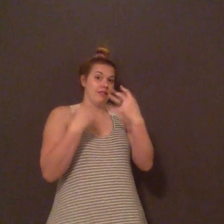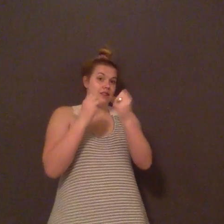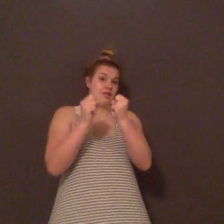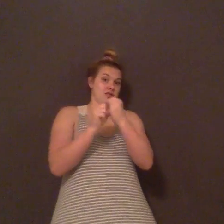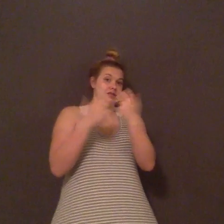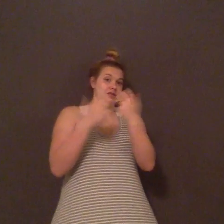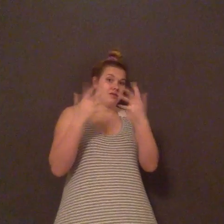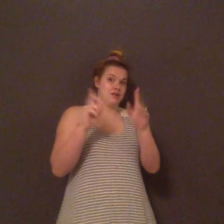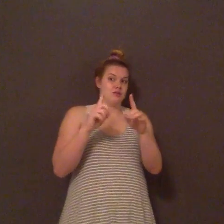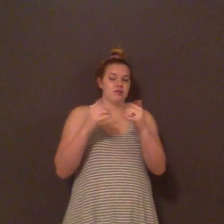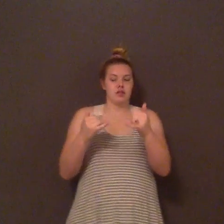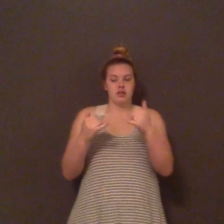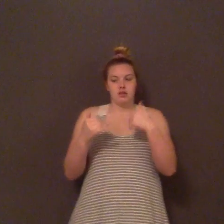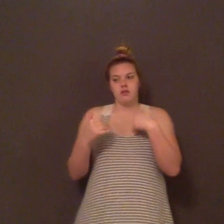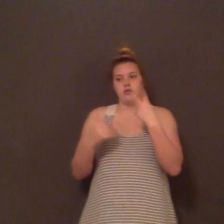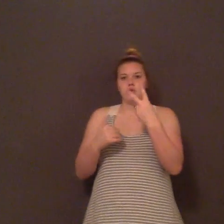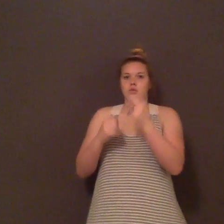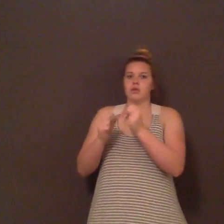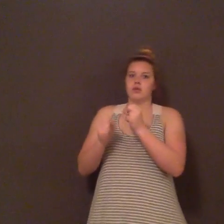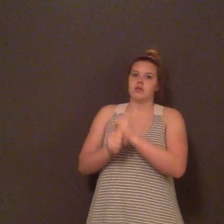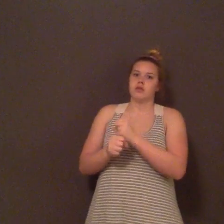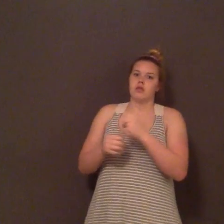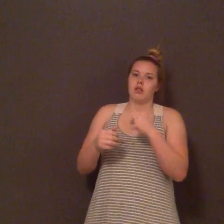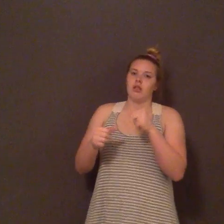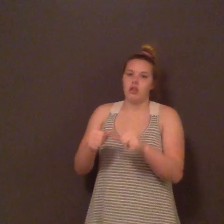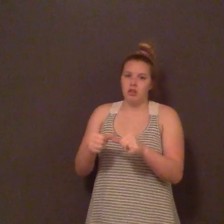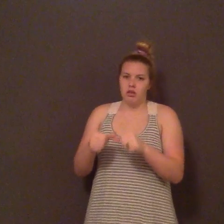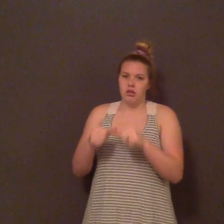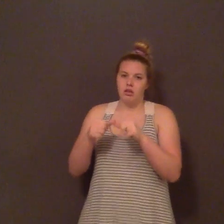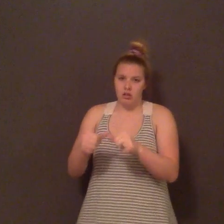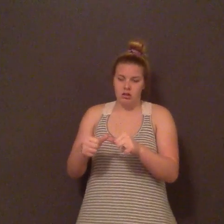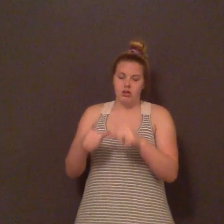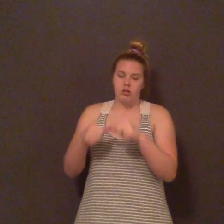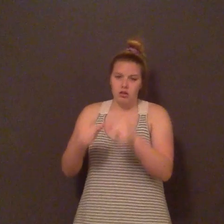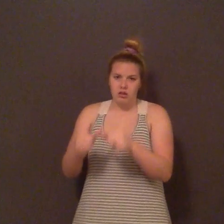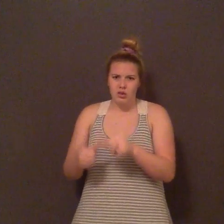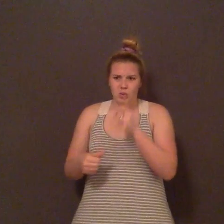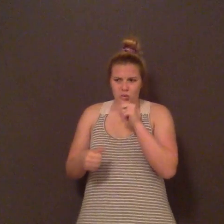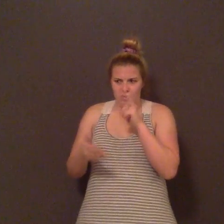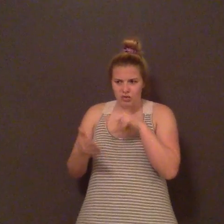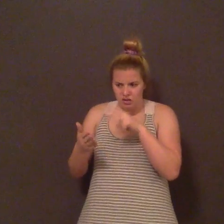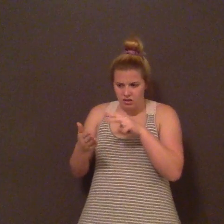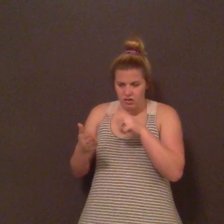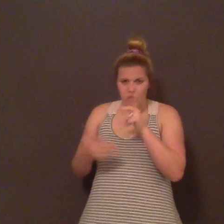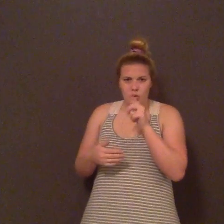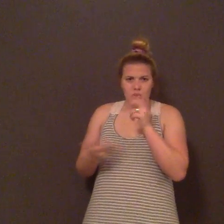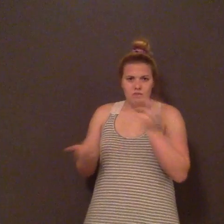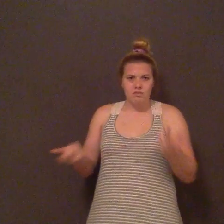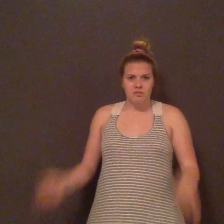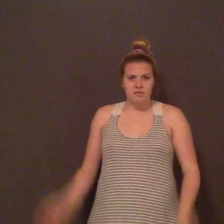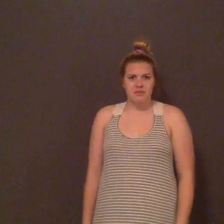like world record pace to me. Sounds like a waste of time to me. And who's going to read all these old things? You do know why you're doing this,